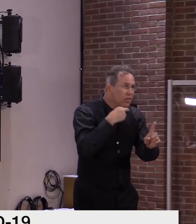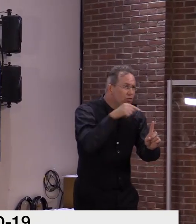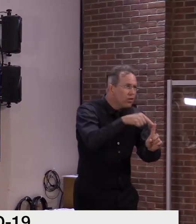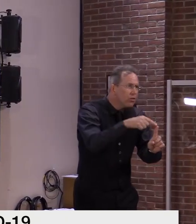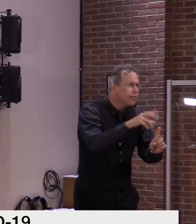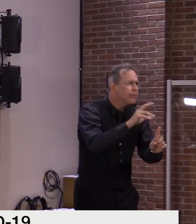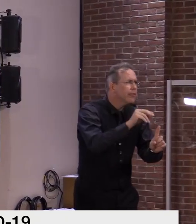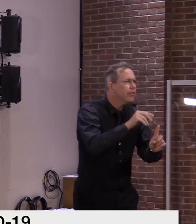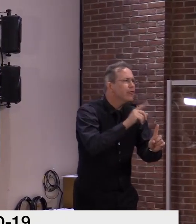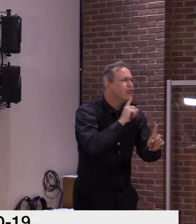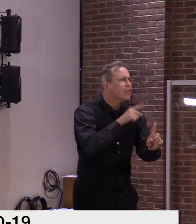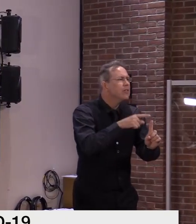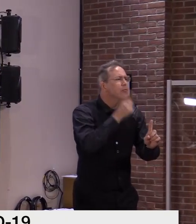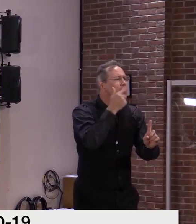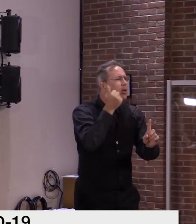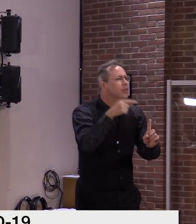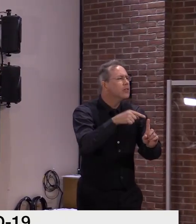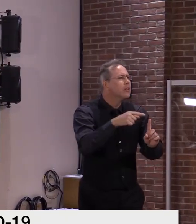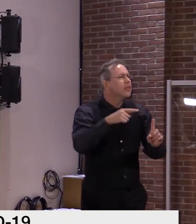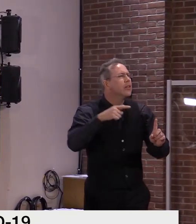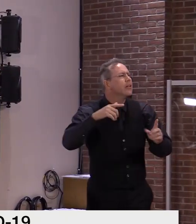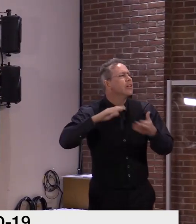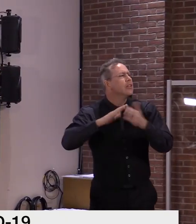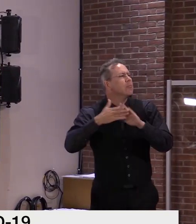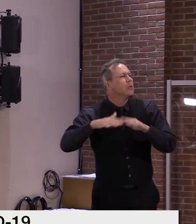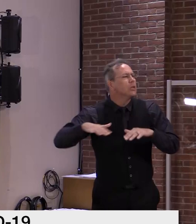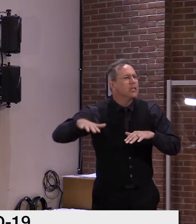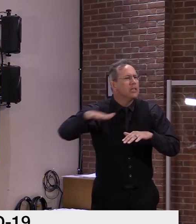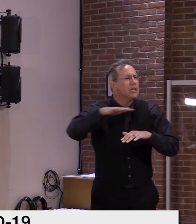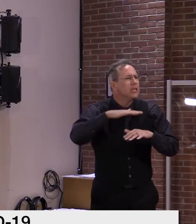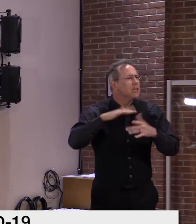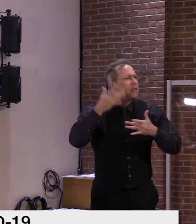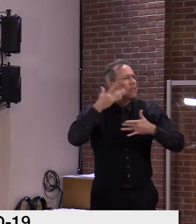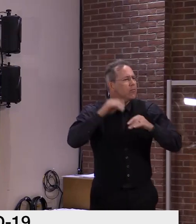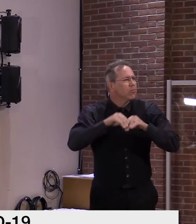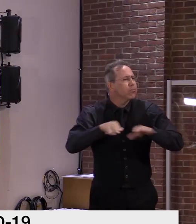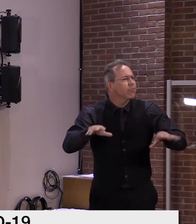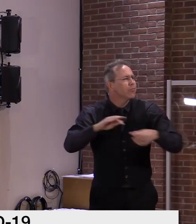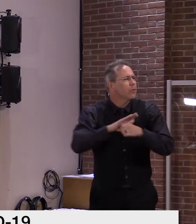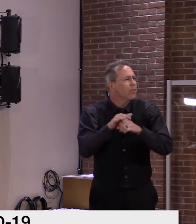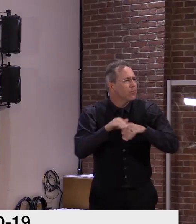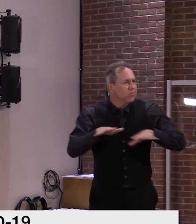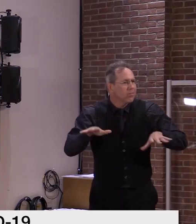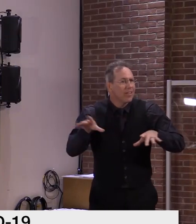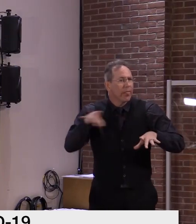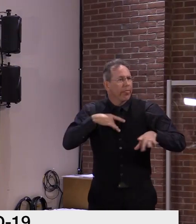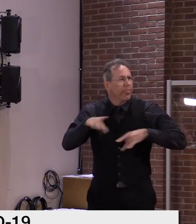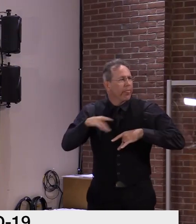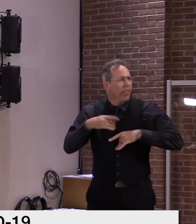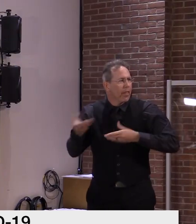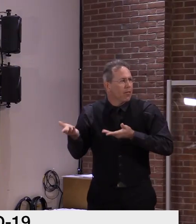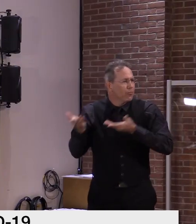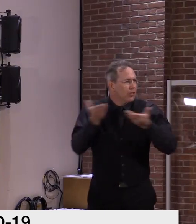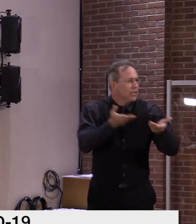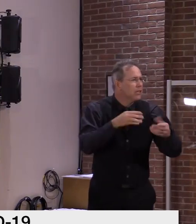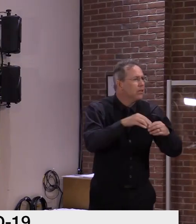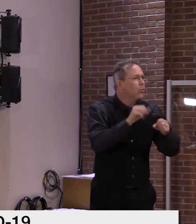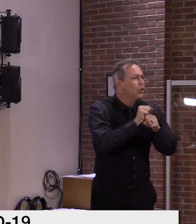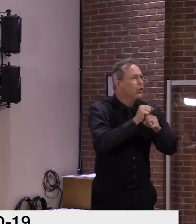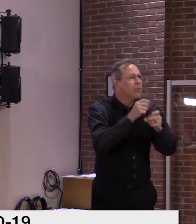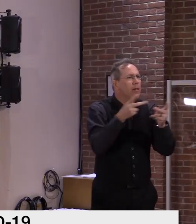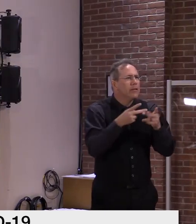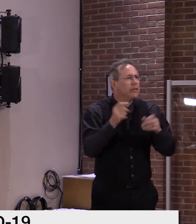of COVID at the time and affecting one of the employees, somebody in the back of the kitchen